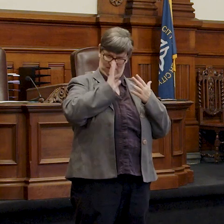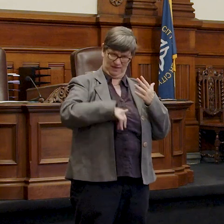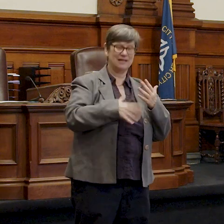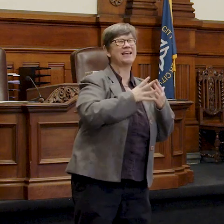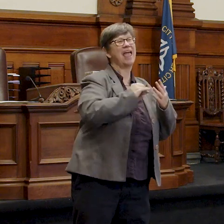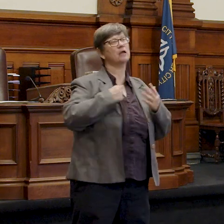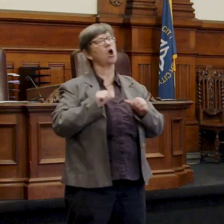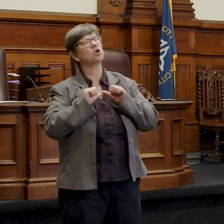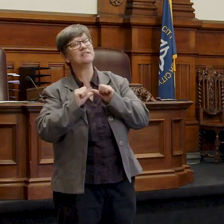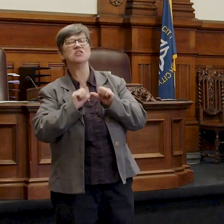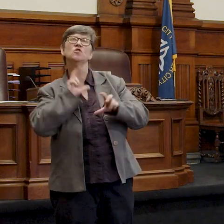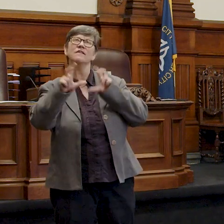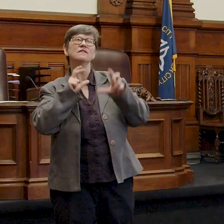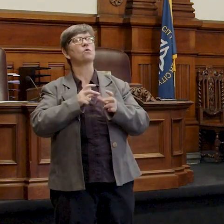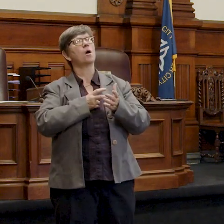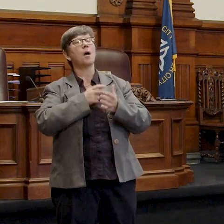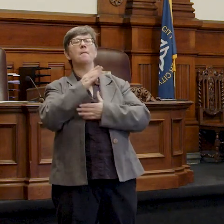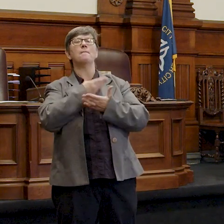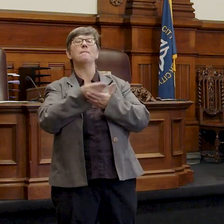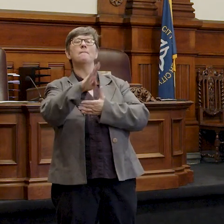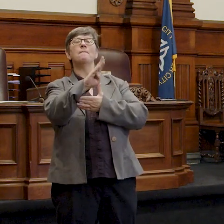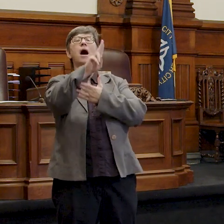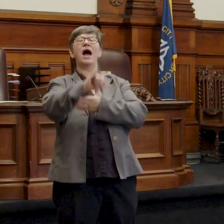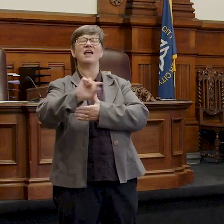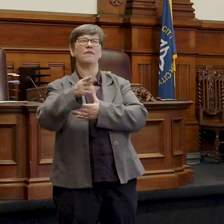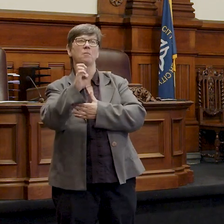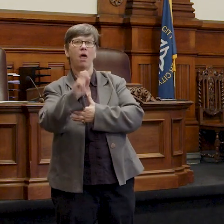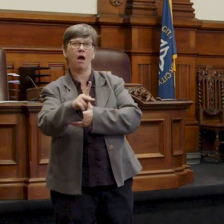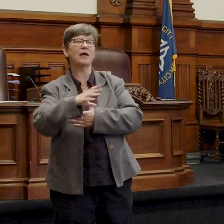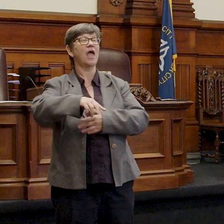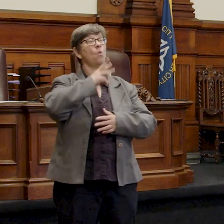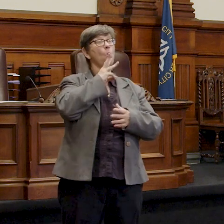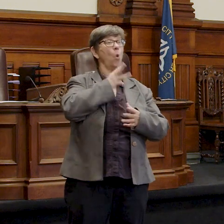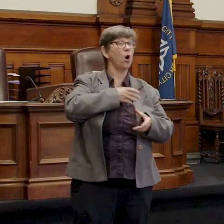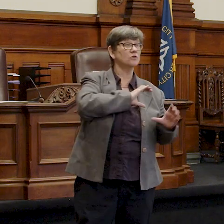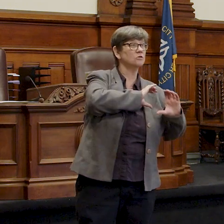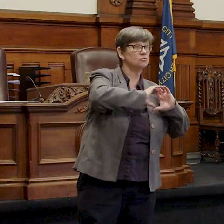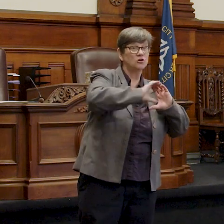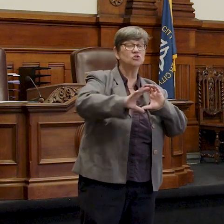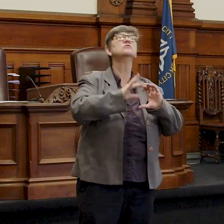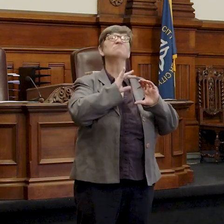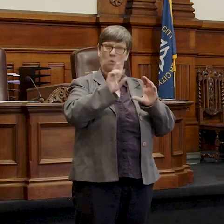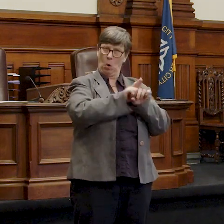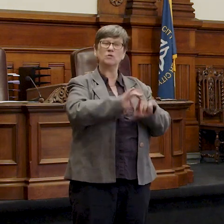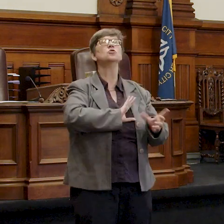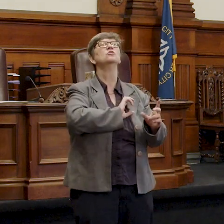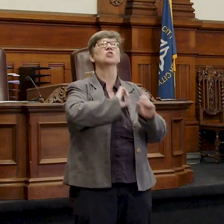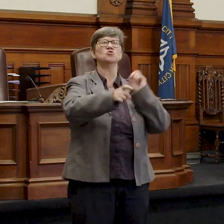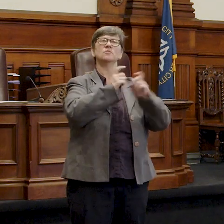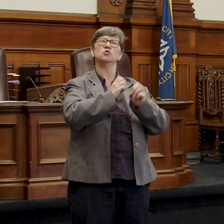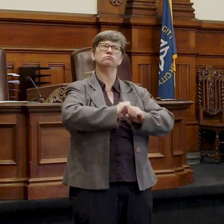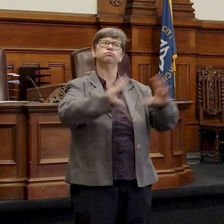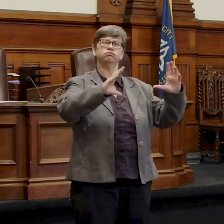by-the-block and lead water service line replacement programs. Our economic empowerment initiatives goes beyond creating jobs.